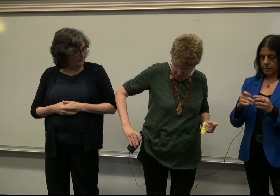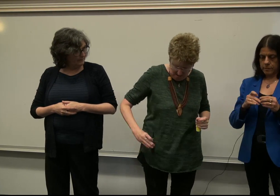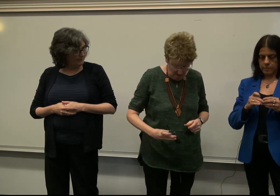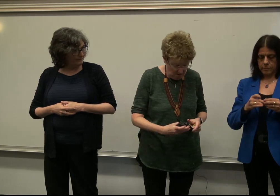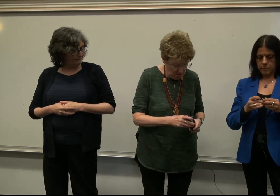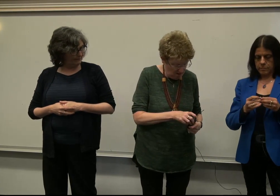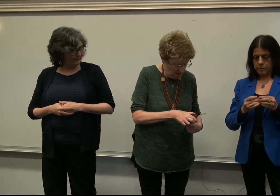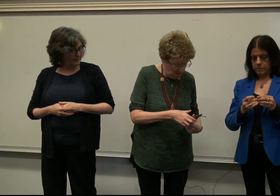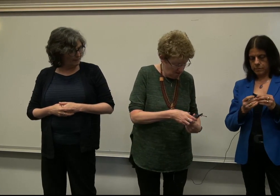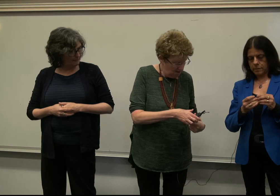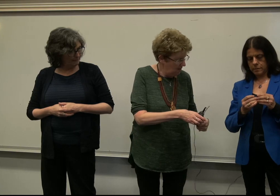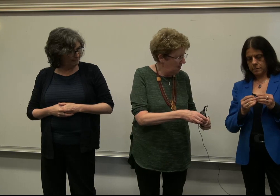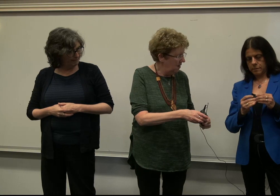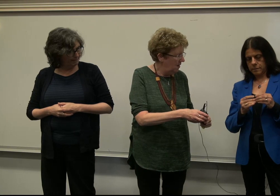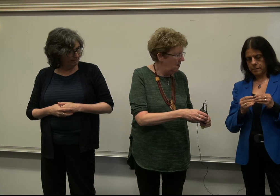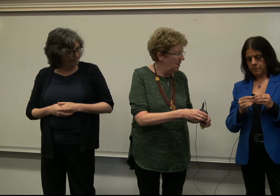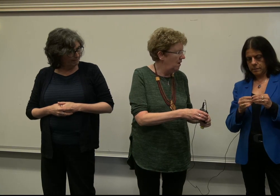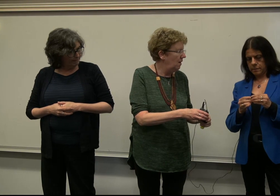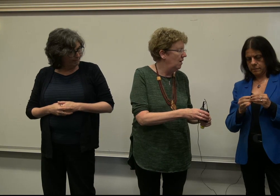Okay, so how is this?